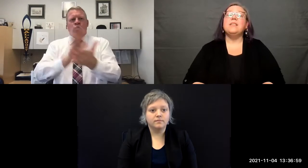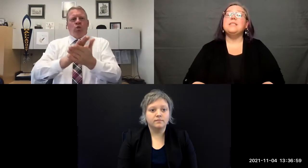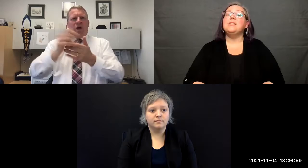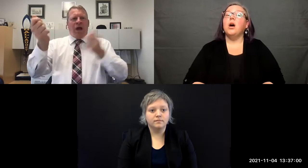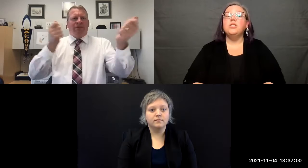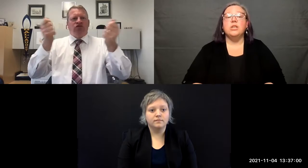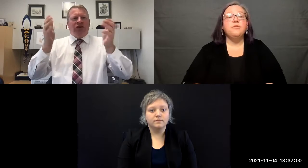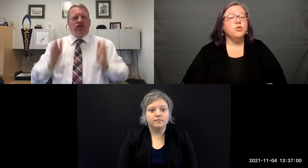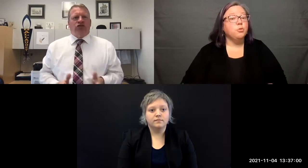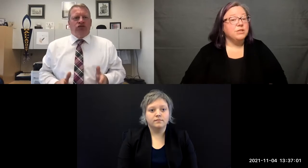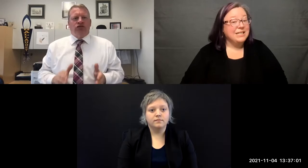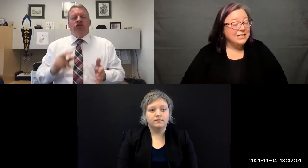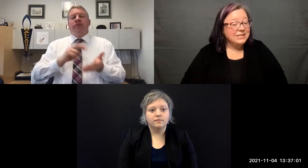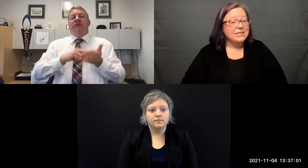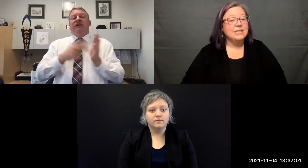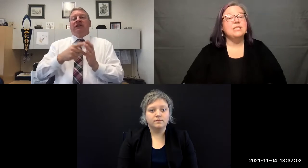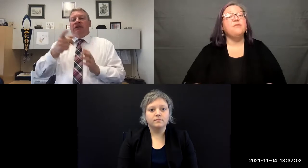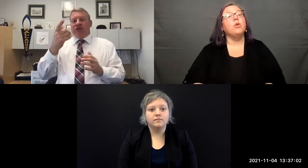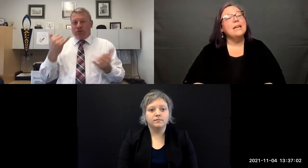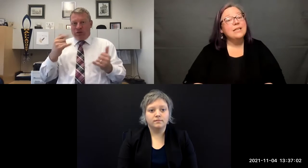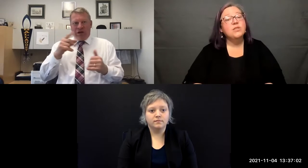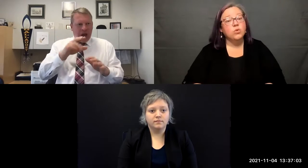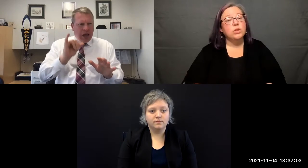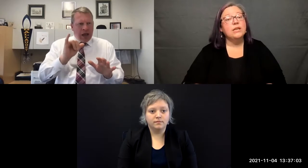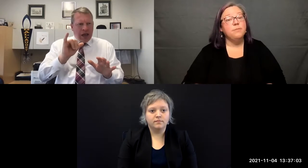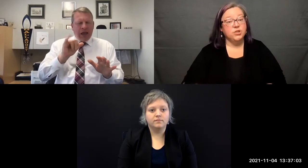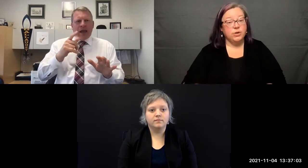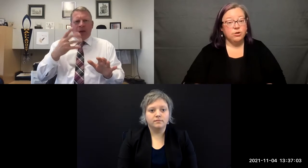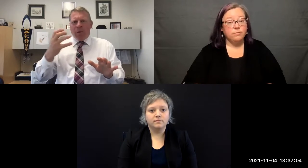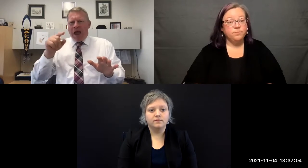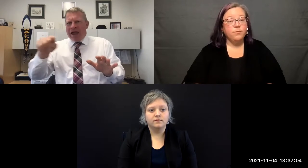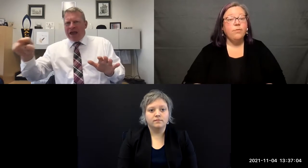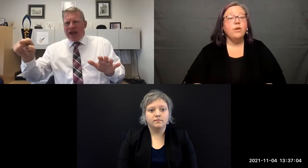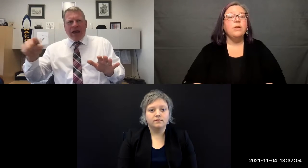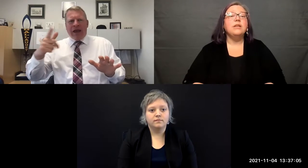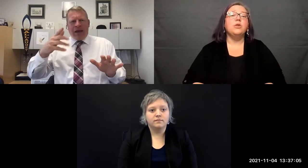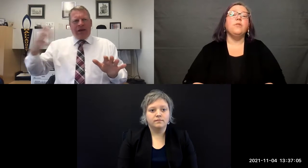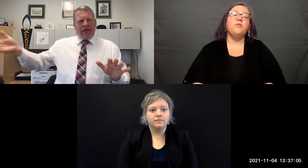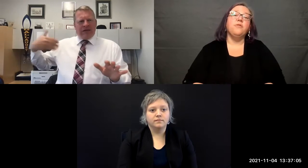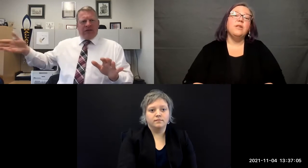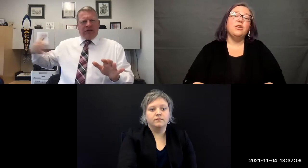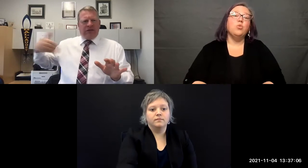is not just for superintendents. This is for any school administrator. So if you feel like you